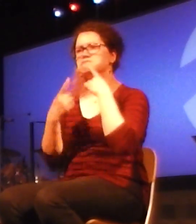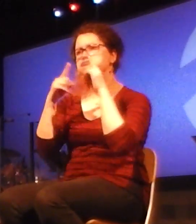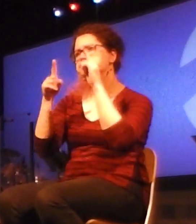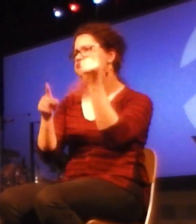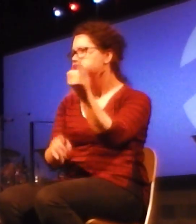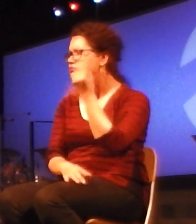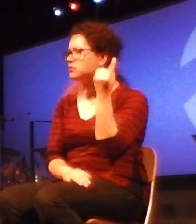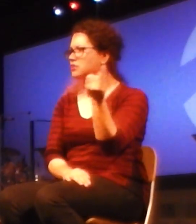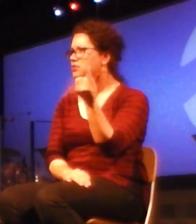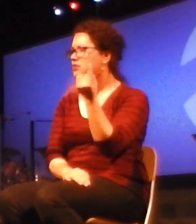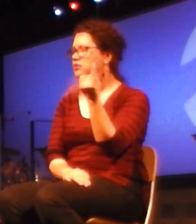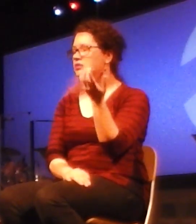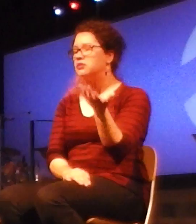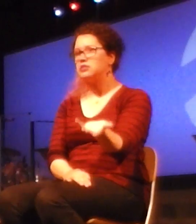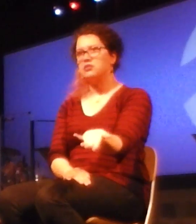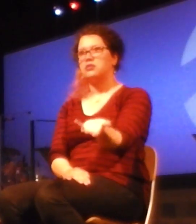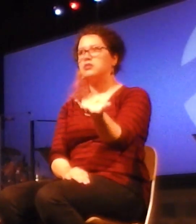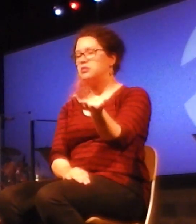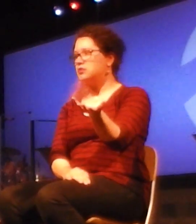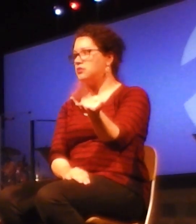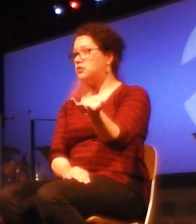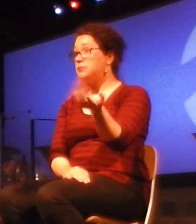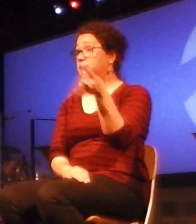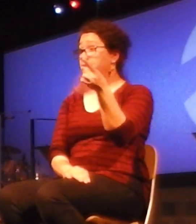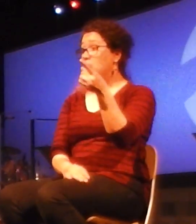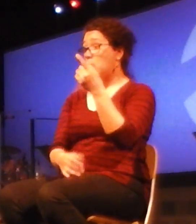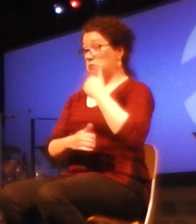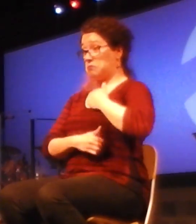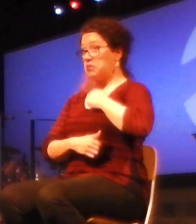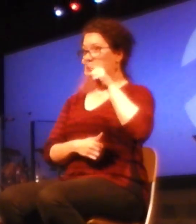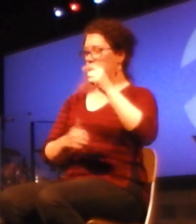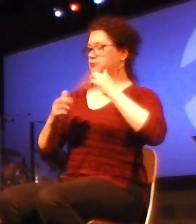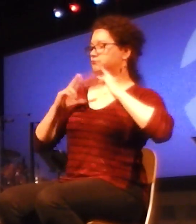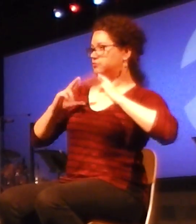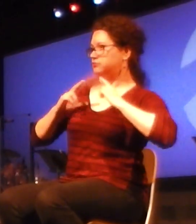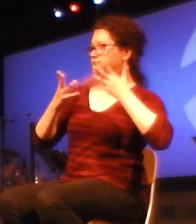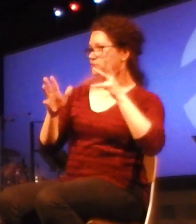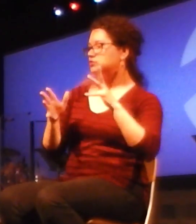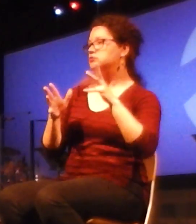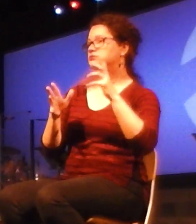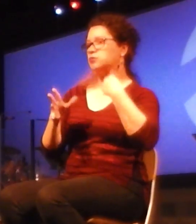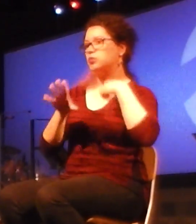succeeded. And so he retires from the military, and we moved to